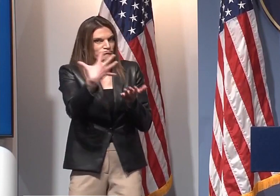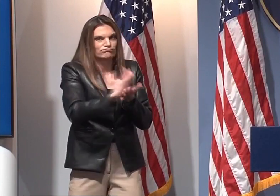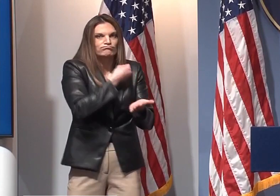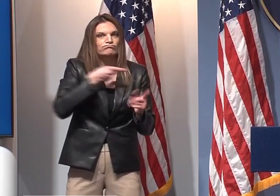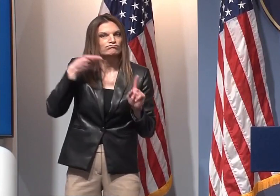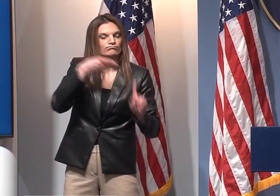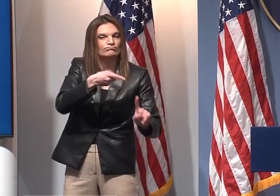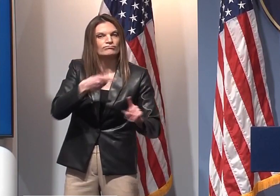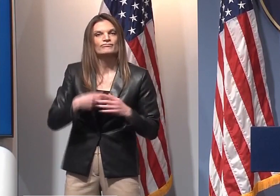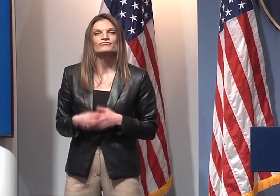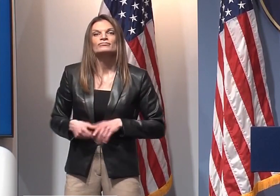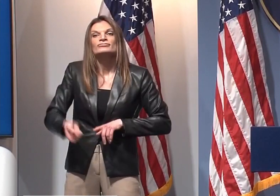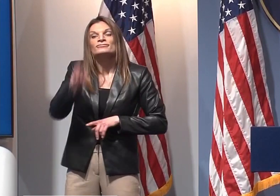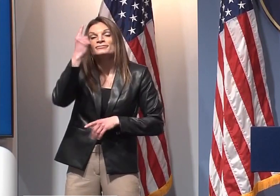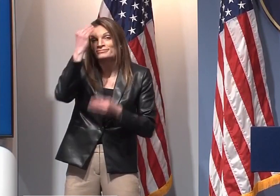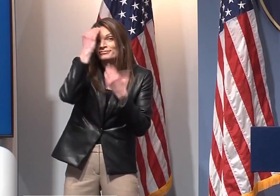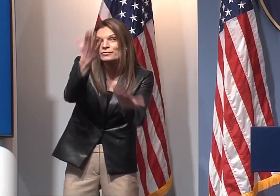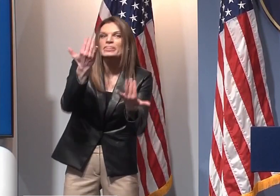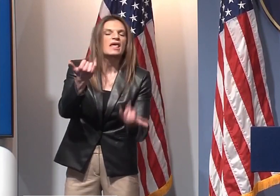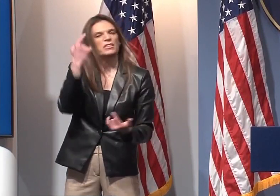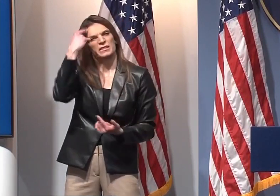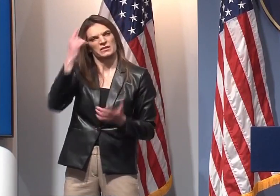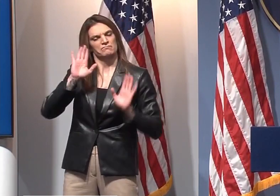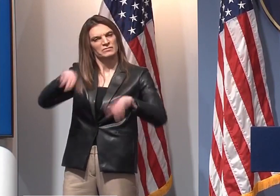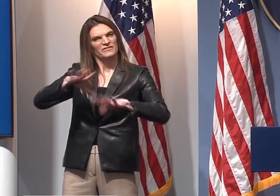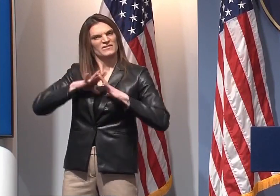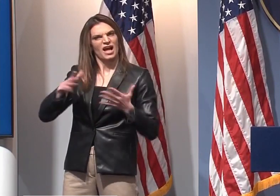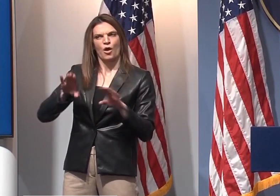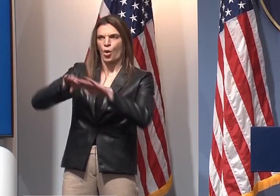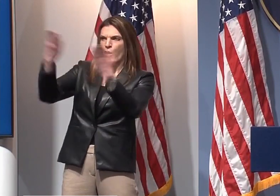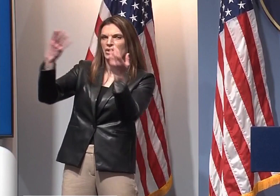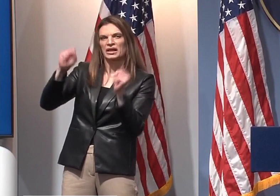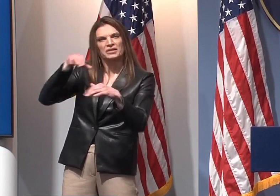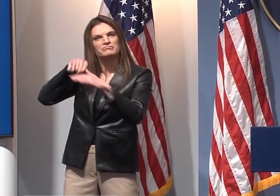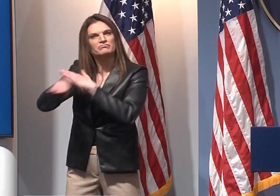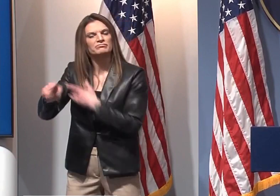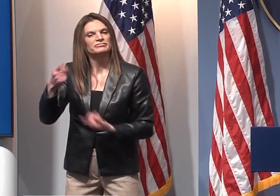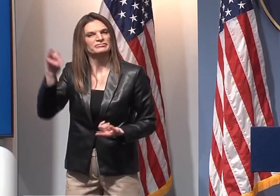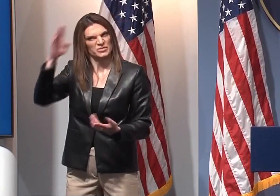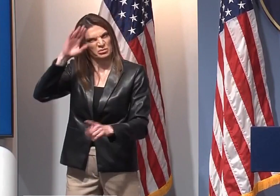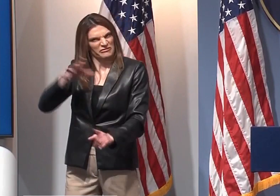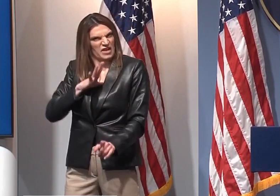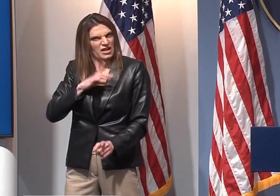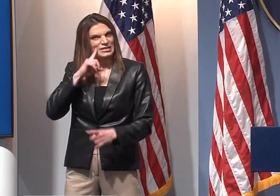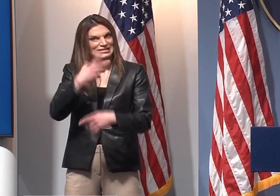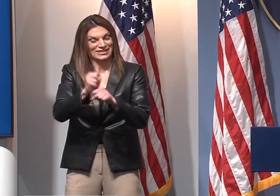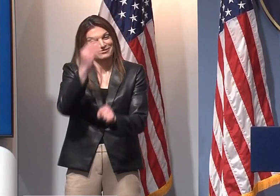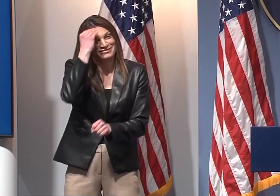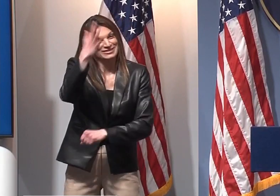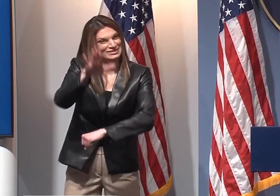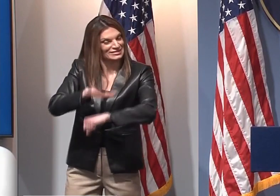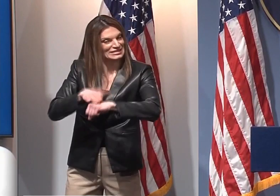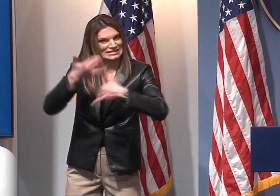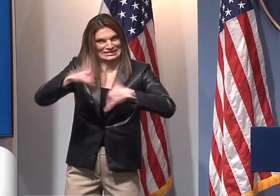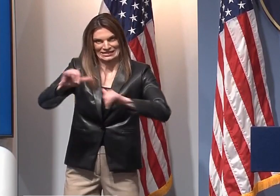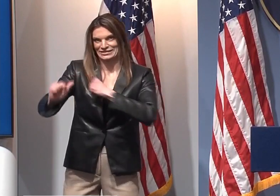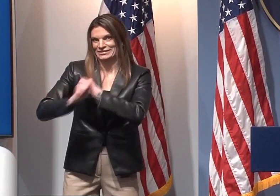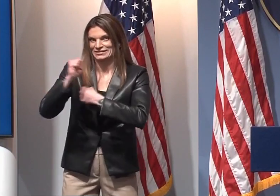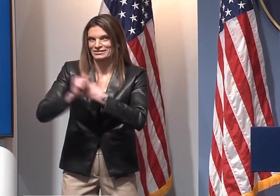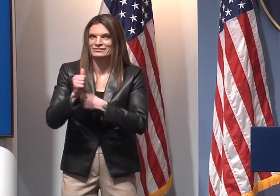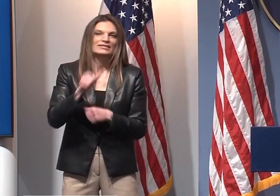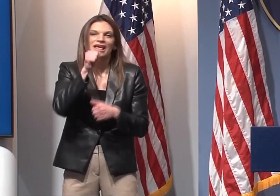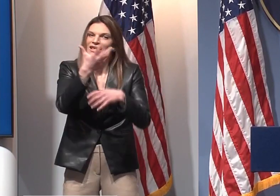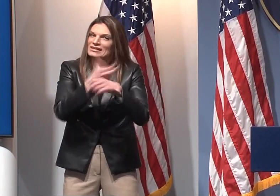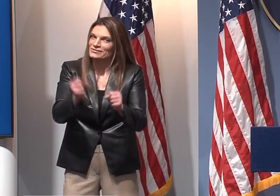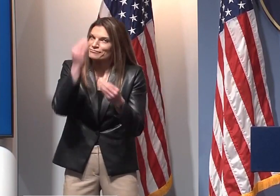because something is open and legal, it does not mean that you should be doing it. We have learned so much about this virus over the